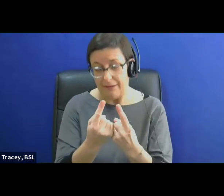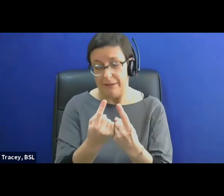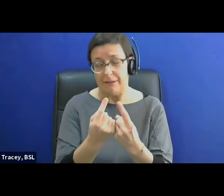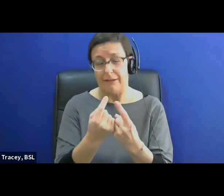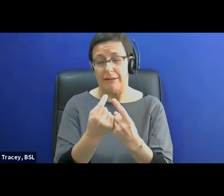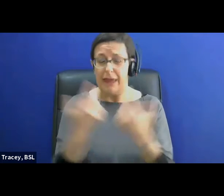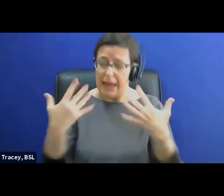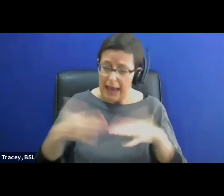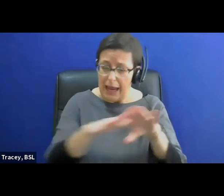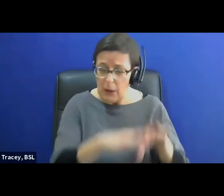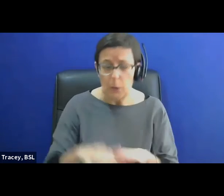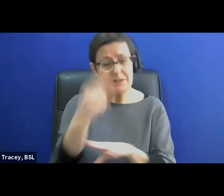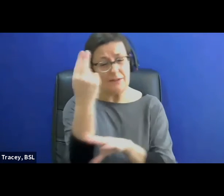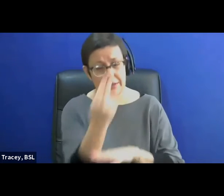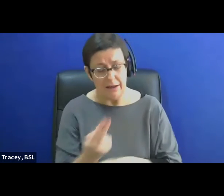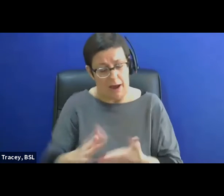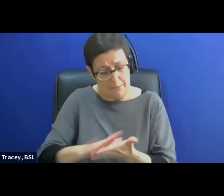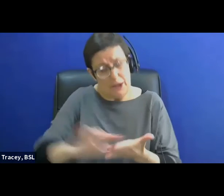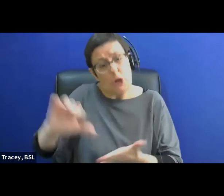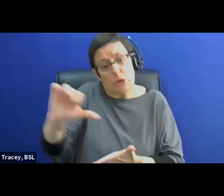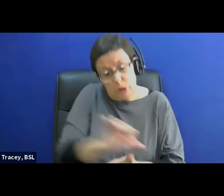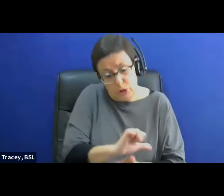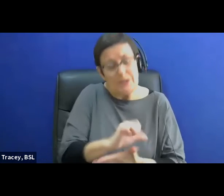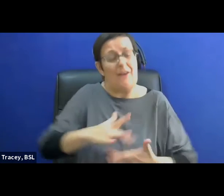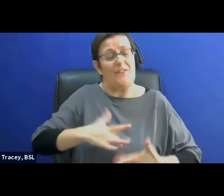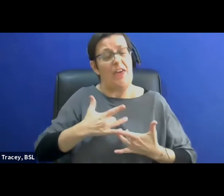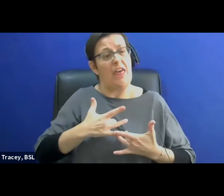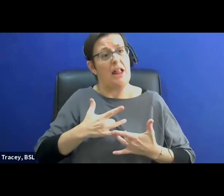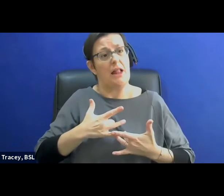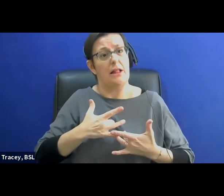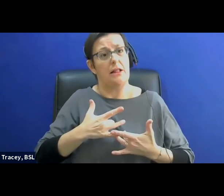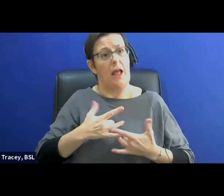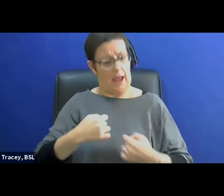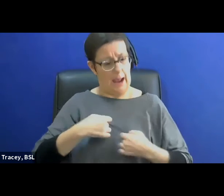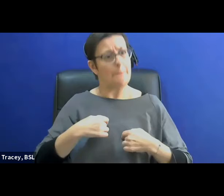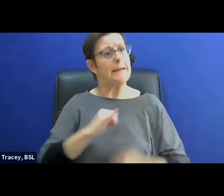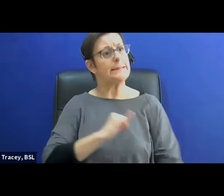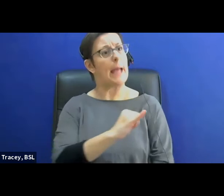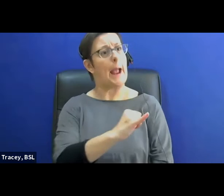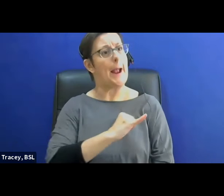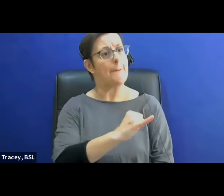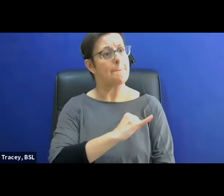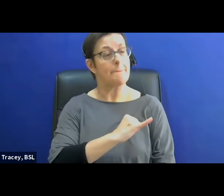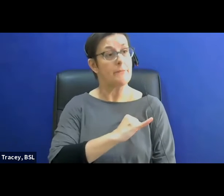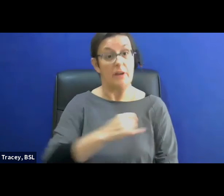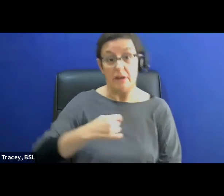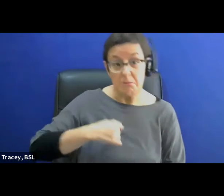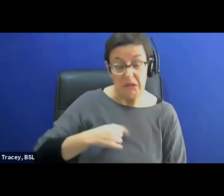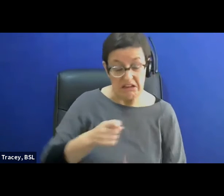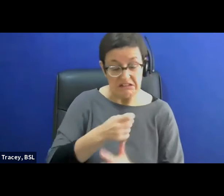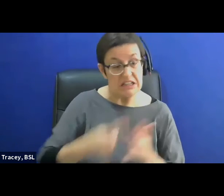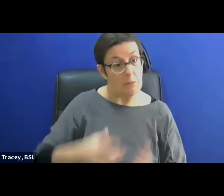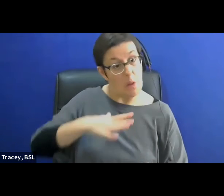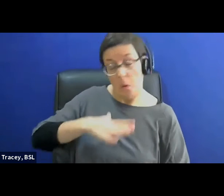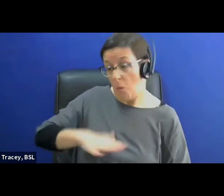to make everybody feel the same as everybody else. So no, you don't want to have to go into a door, a separate door, or a separate entrance simply